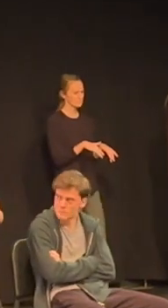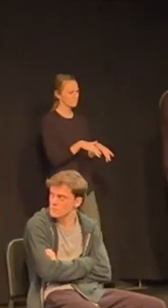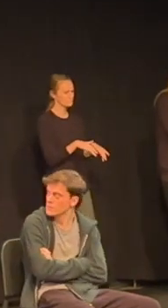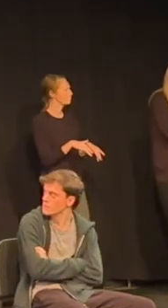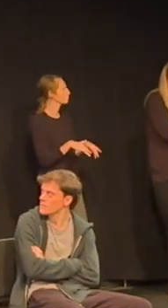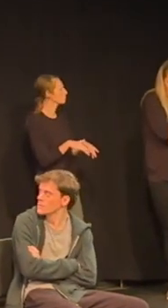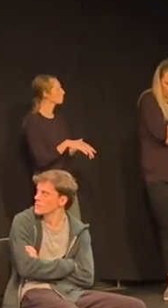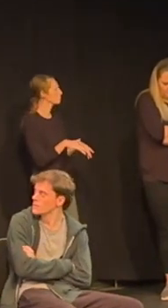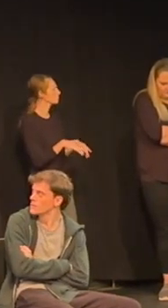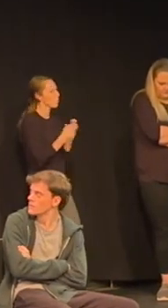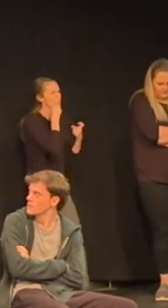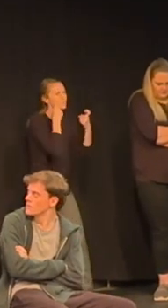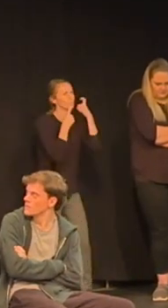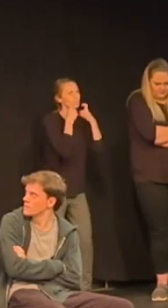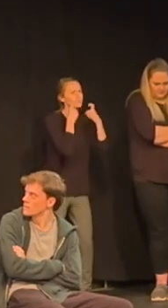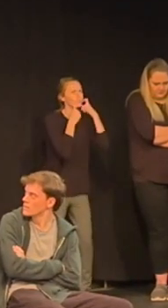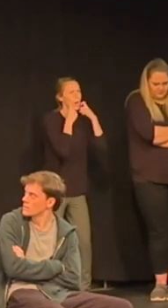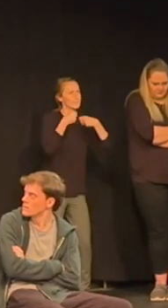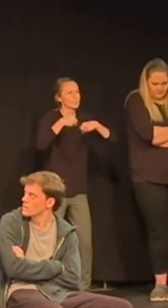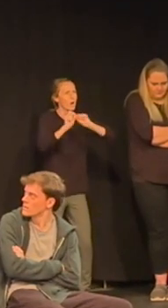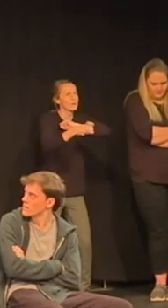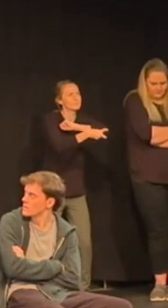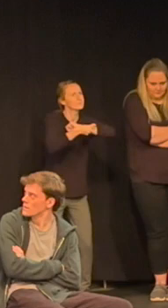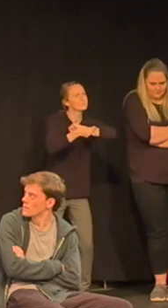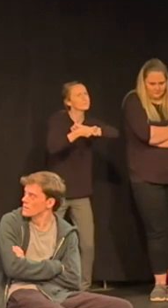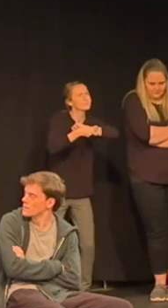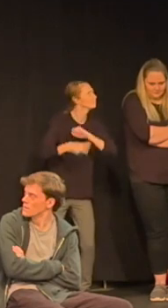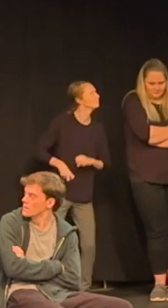There's no crying in attempted muggings.